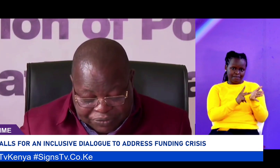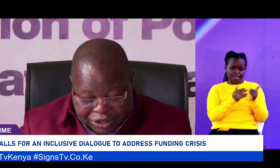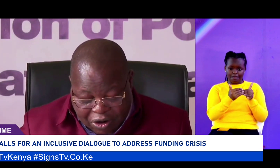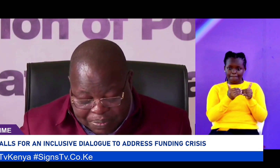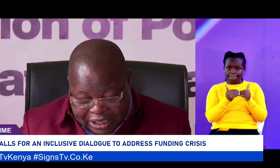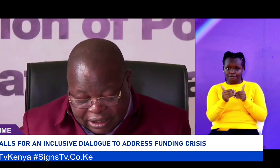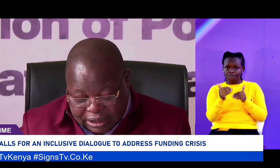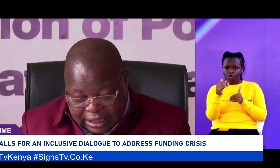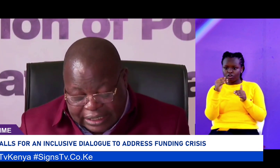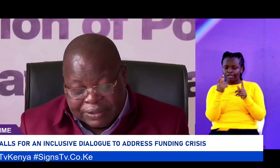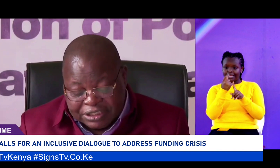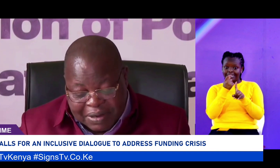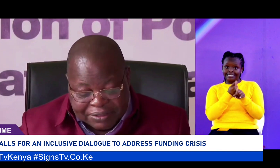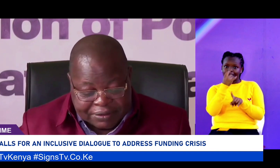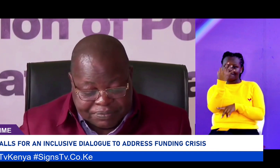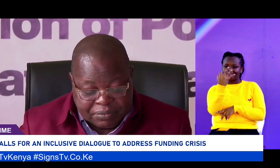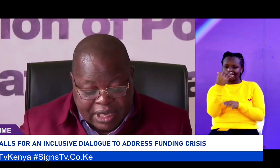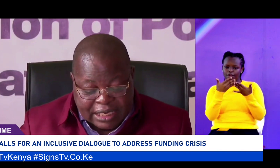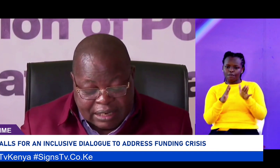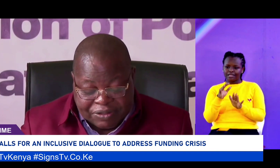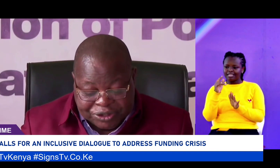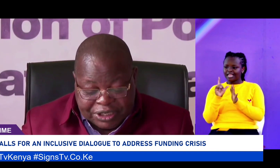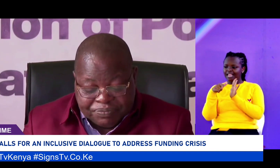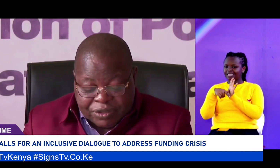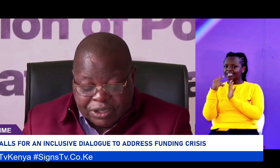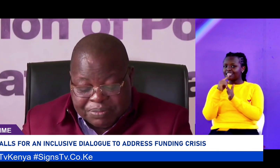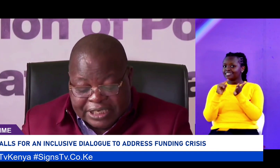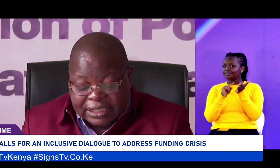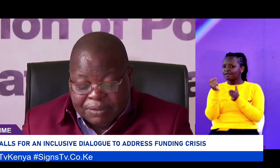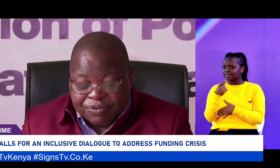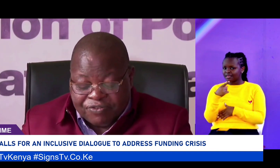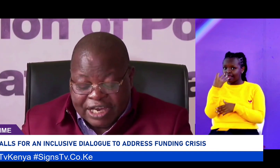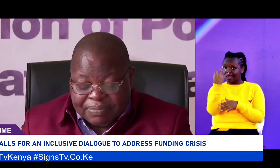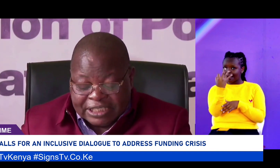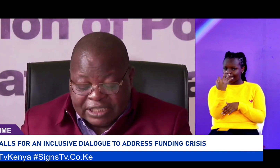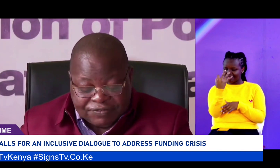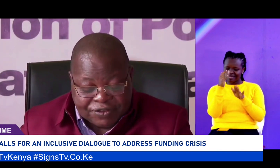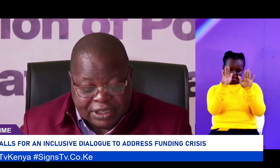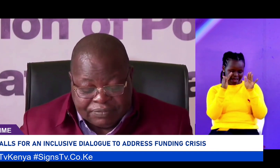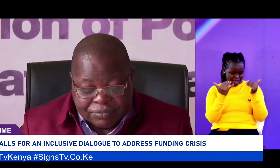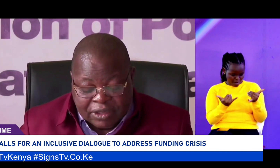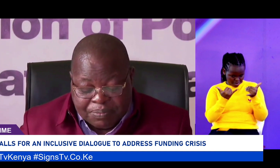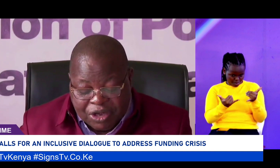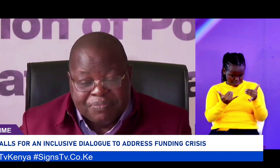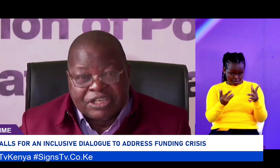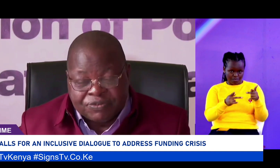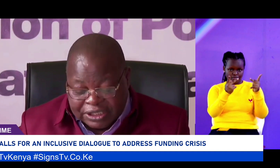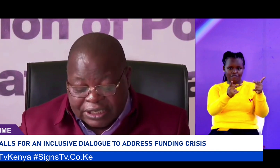3 opening later this month. And number 3, immediately provide budget for the employment of